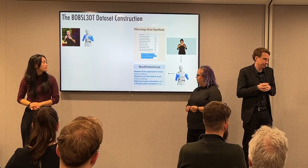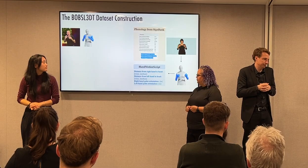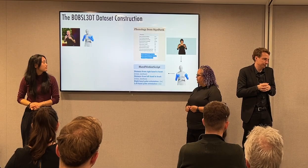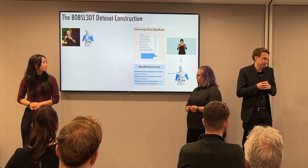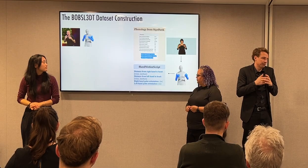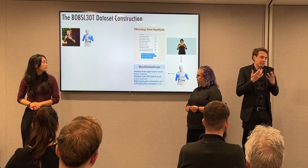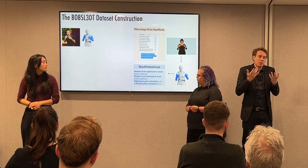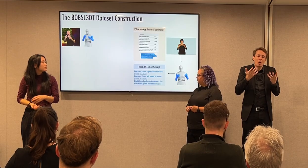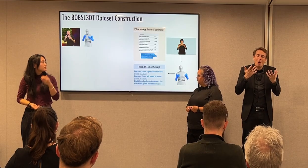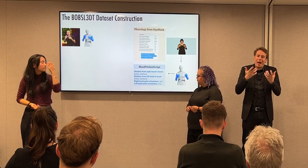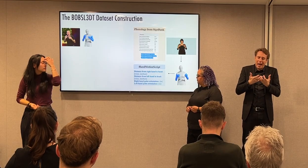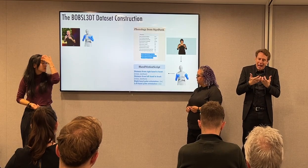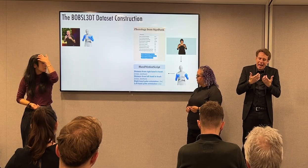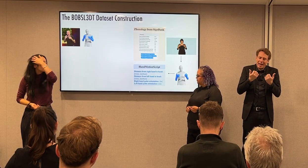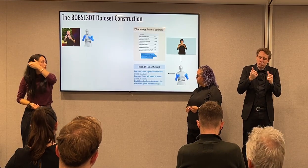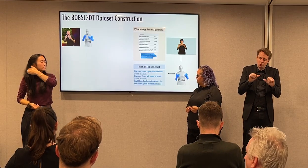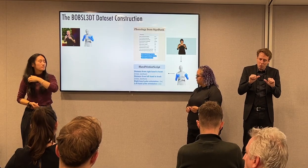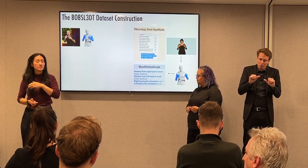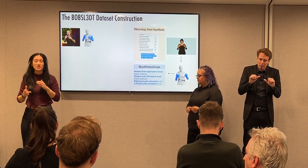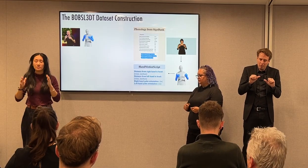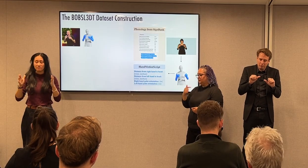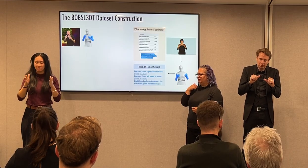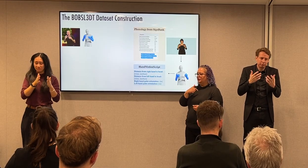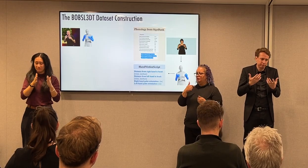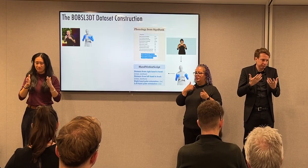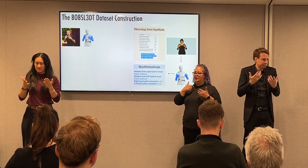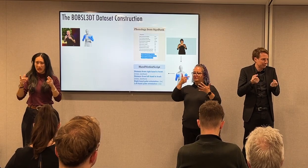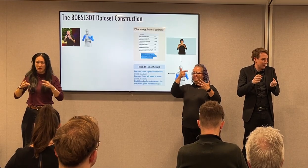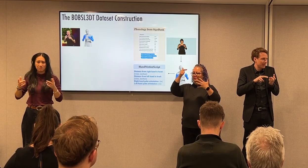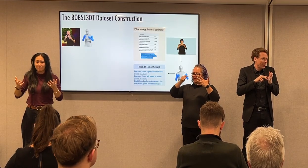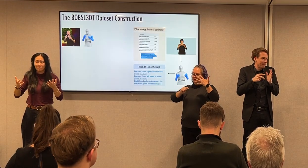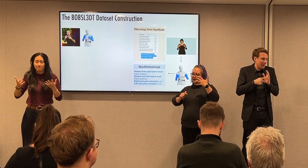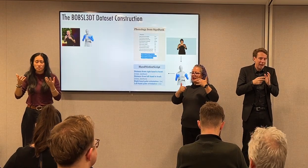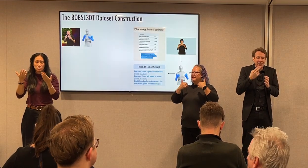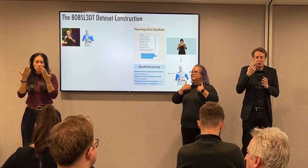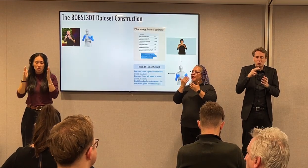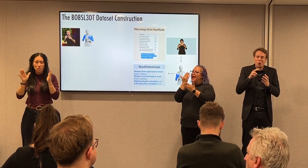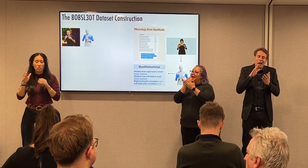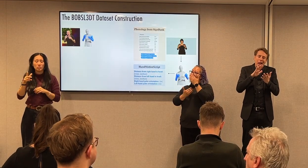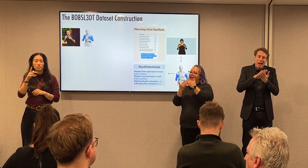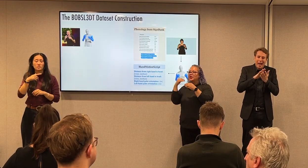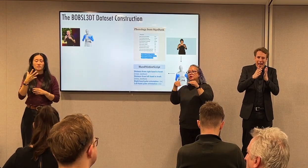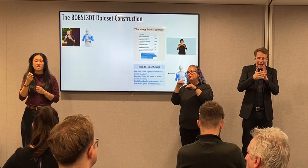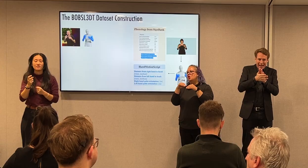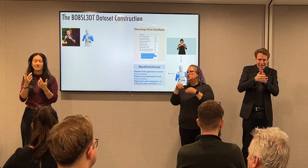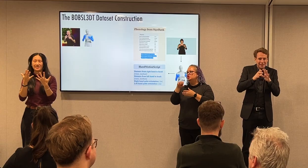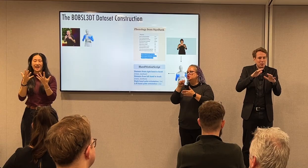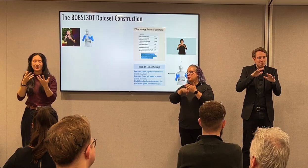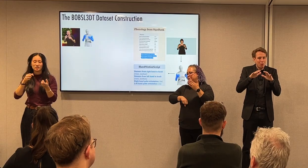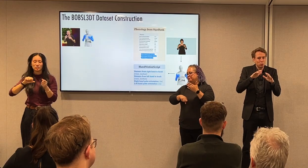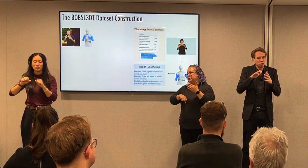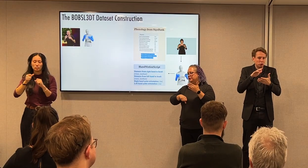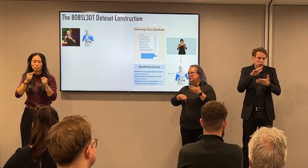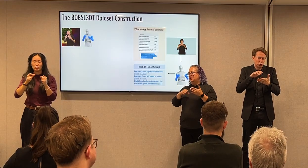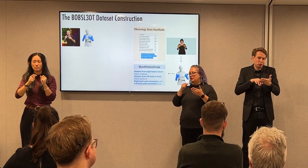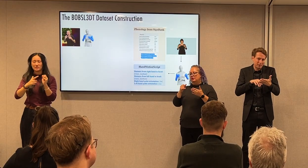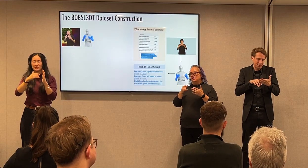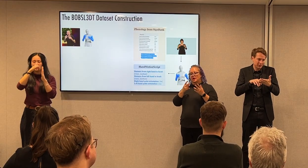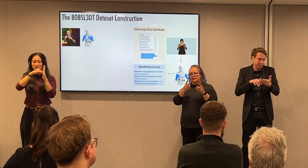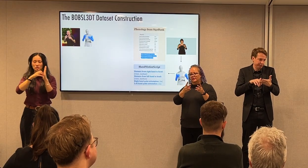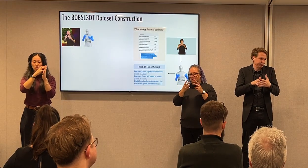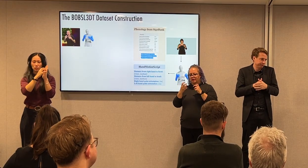issue, we create a pipeline that is called hand motion script. and it's directly derived from